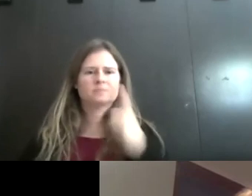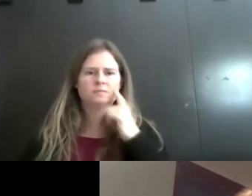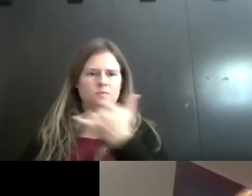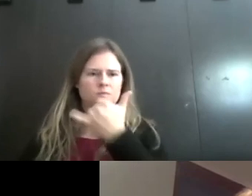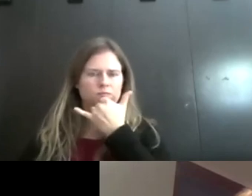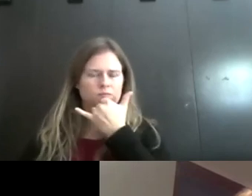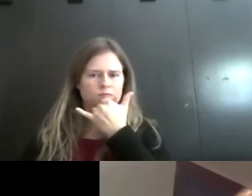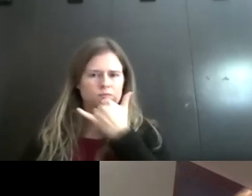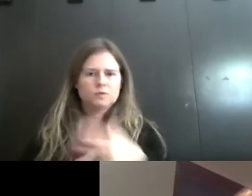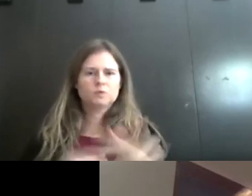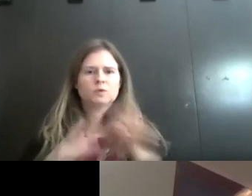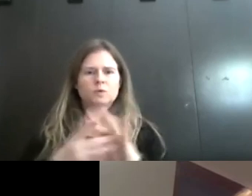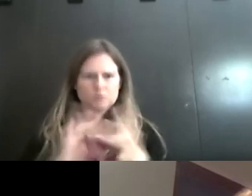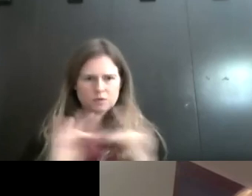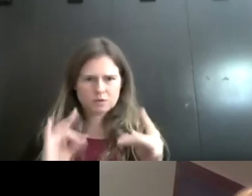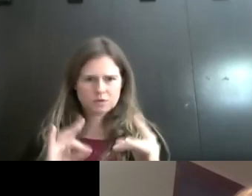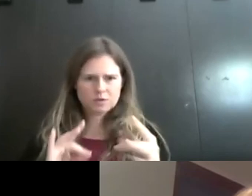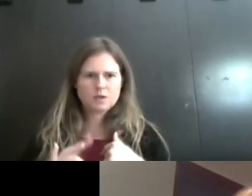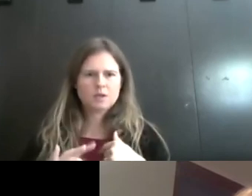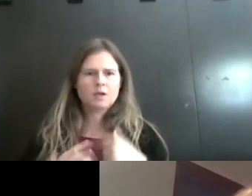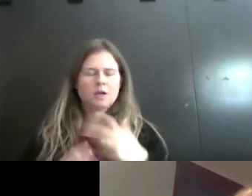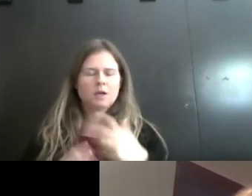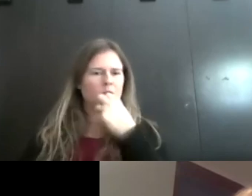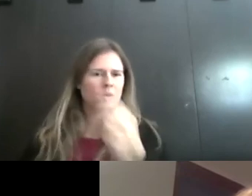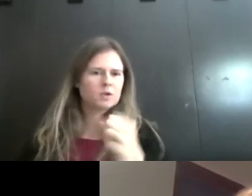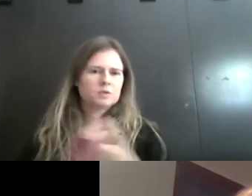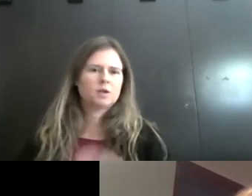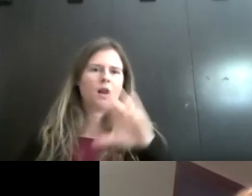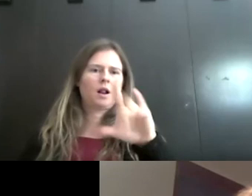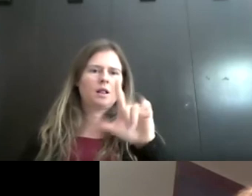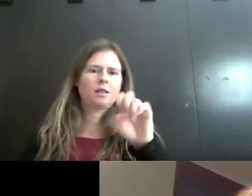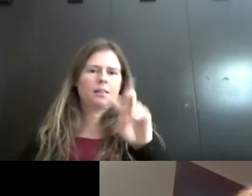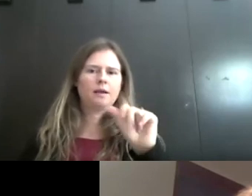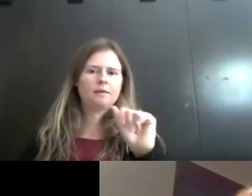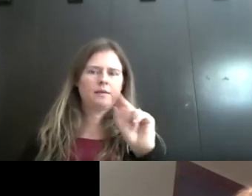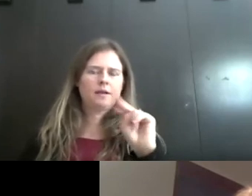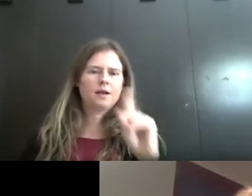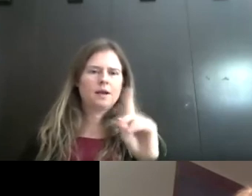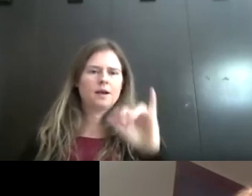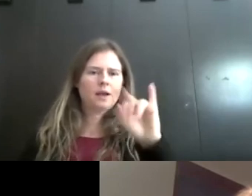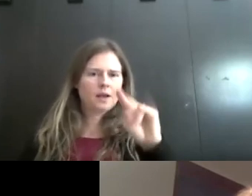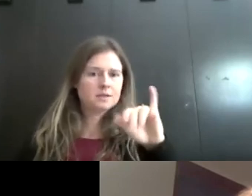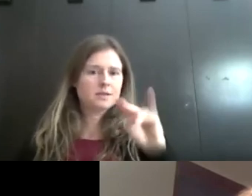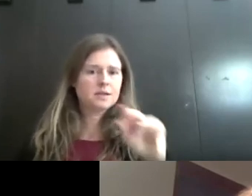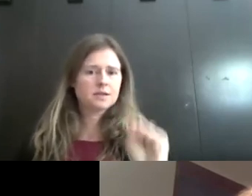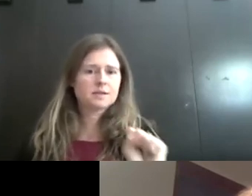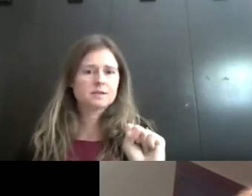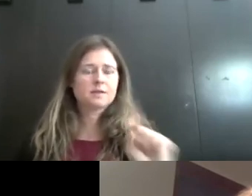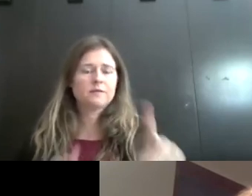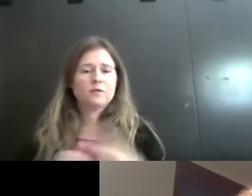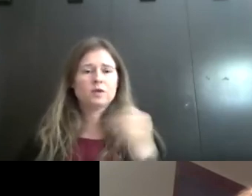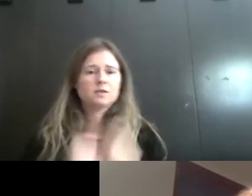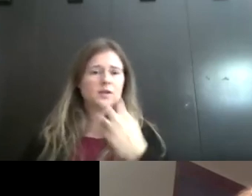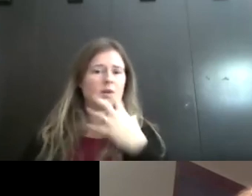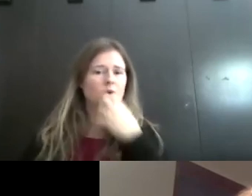story. I put a curse on the Cleveland Indians over 20 years ago. And the first year I put a curse on the Cleveland